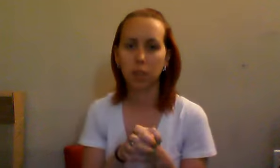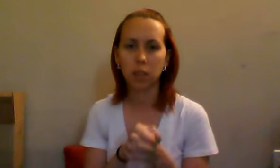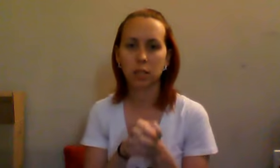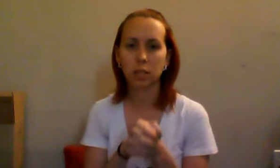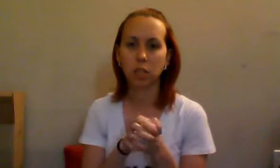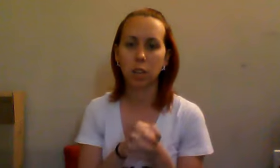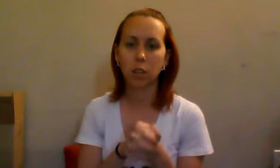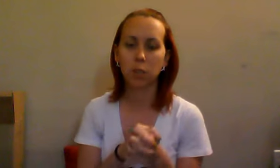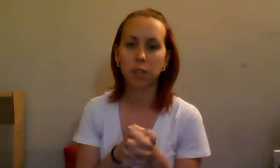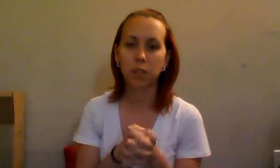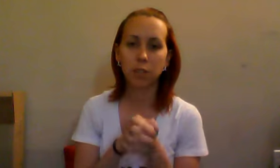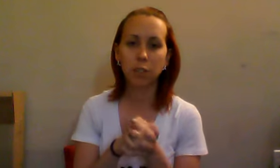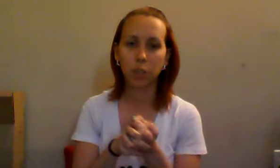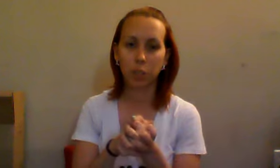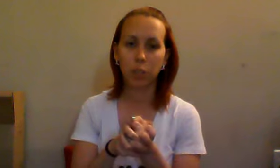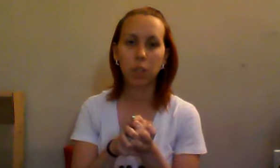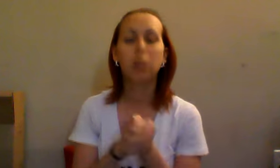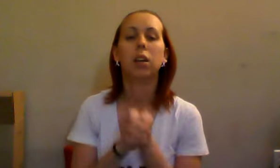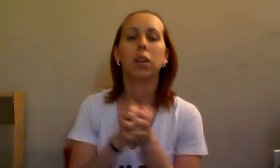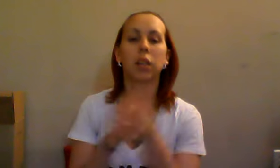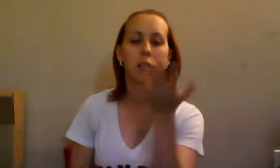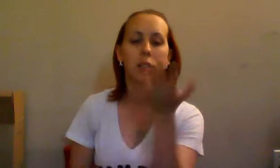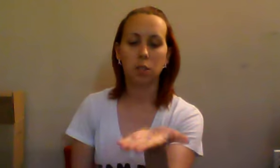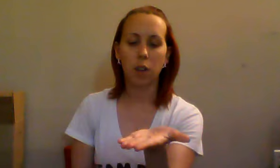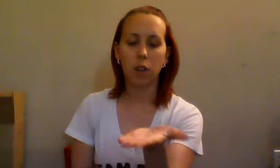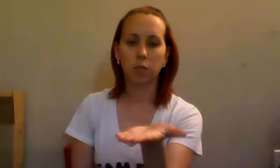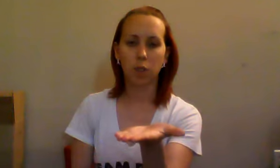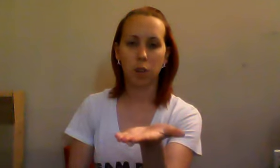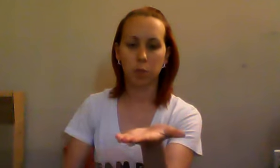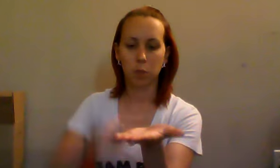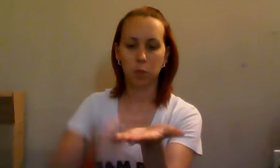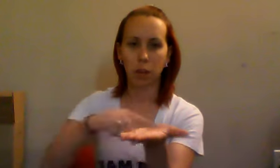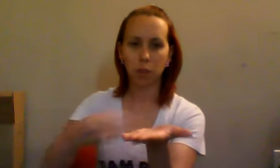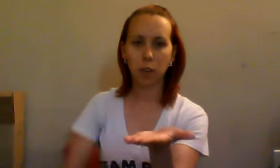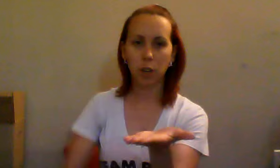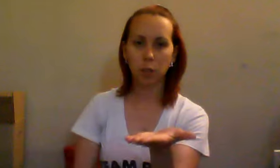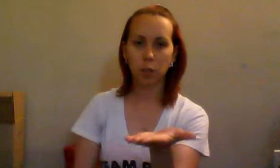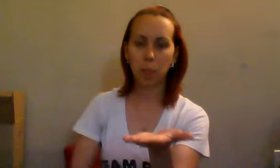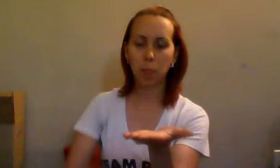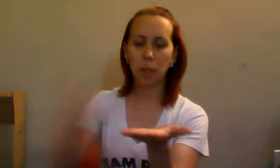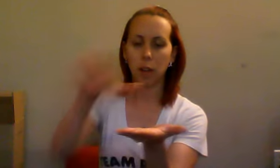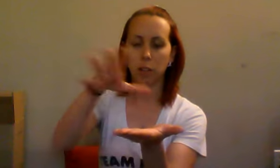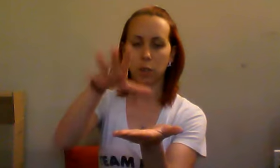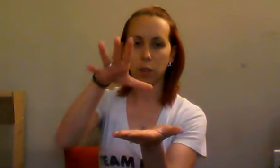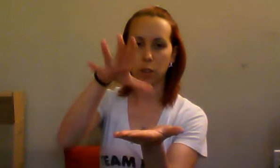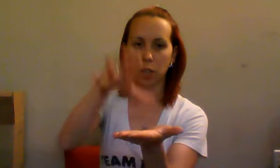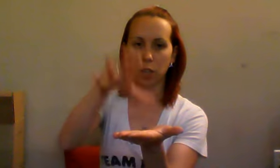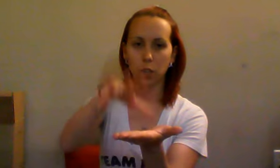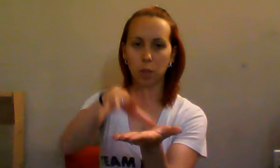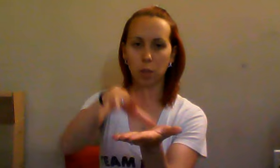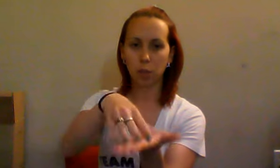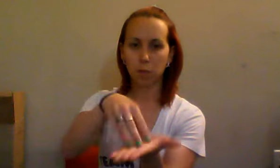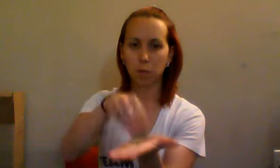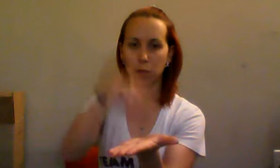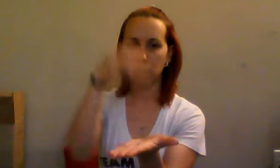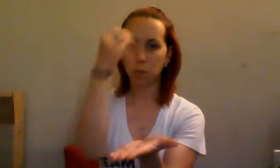as an educator. But the sign for learn is you have your book out in front of you, and with your other hand you're going to pull the information from the book